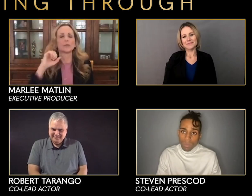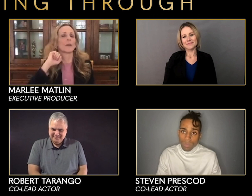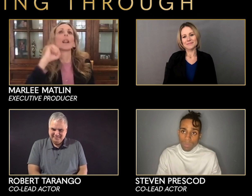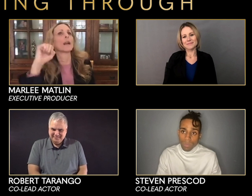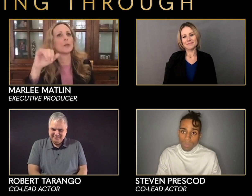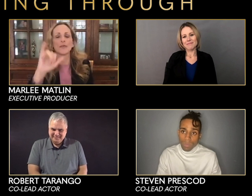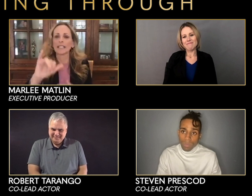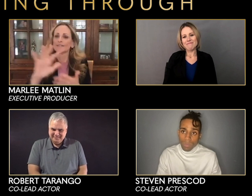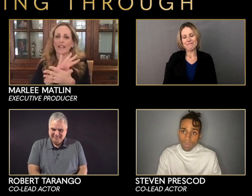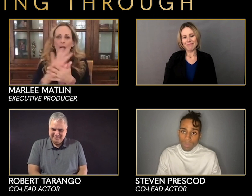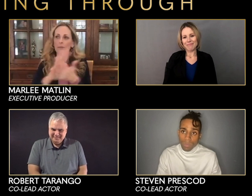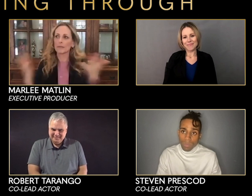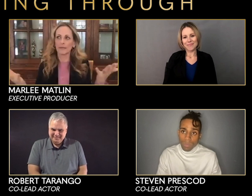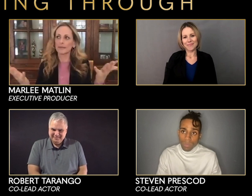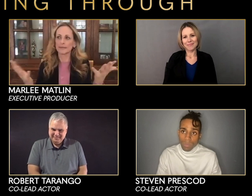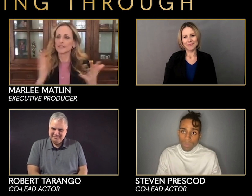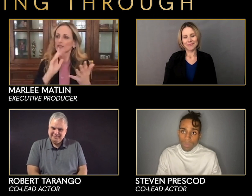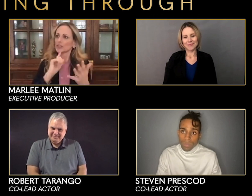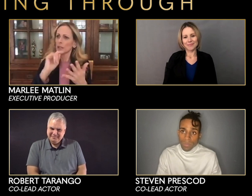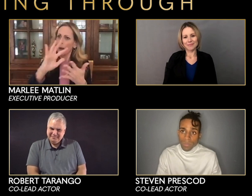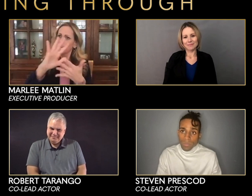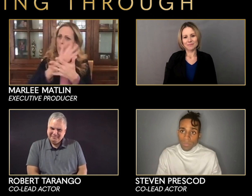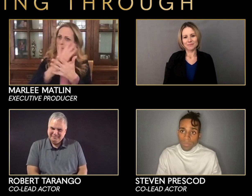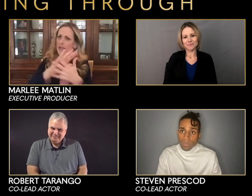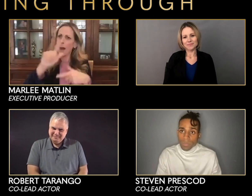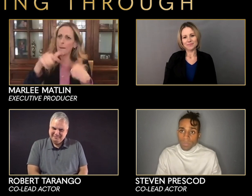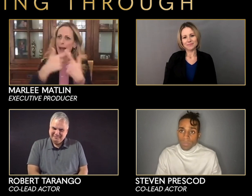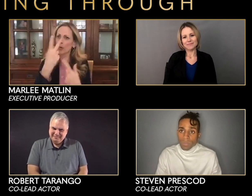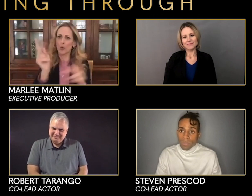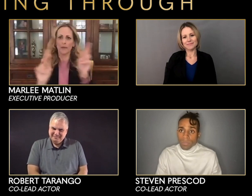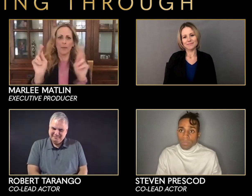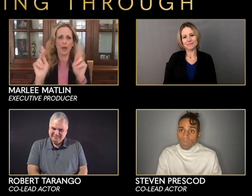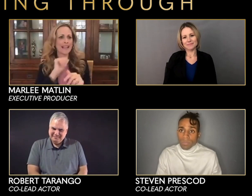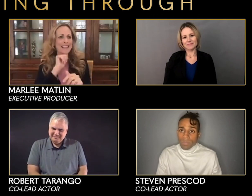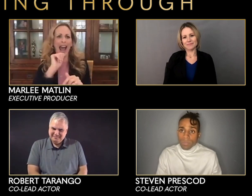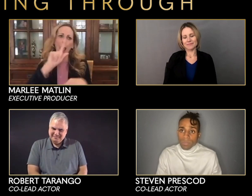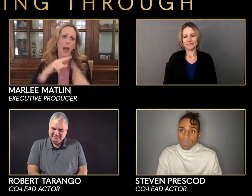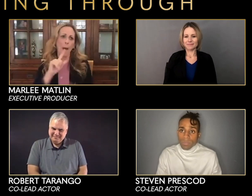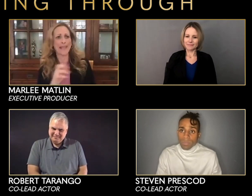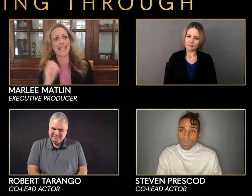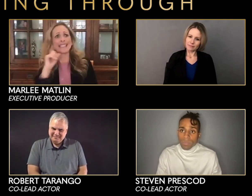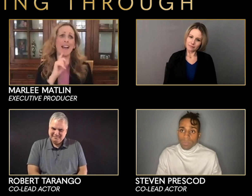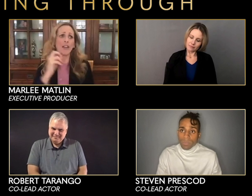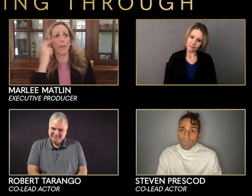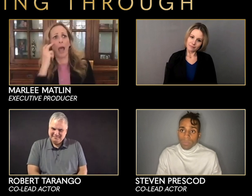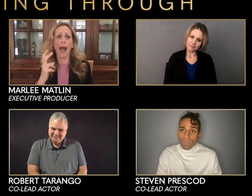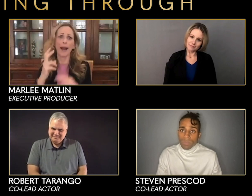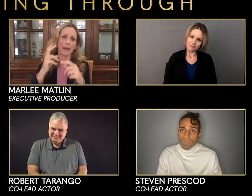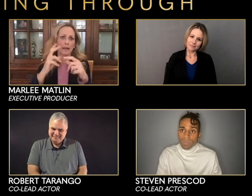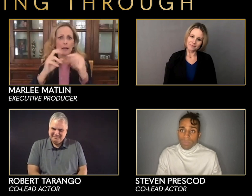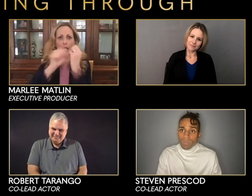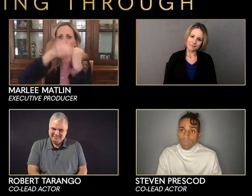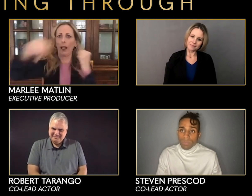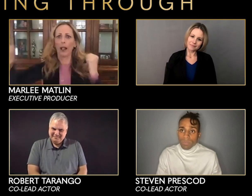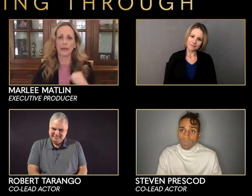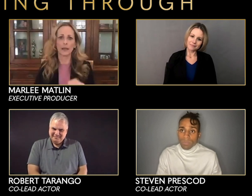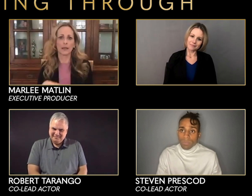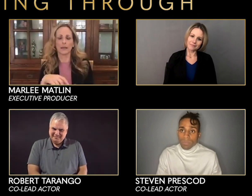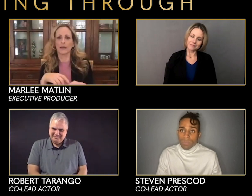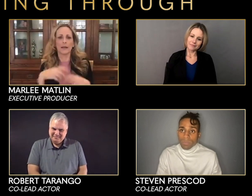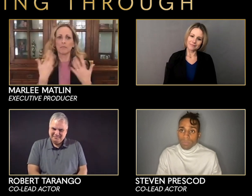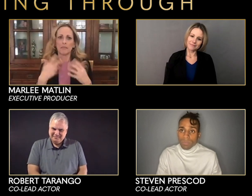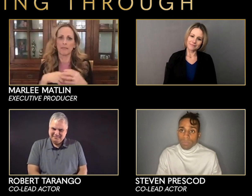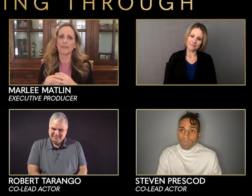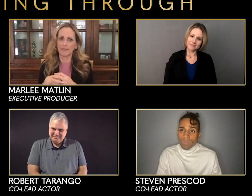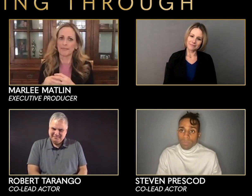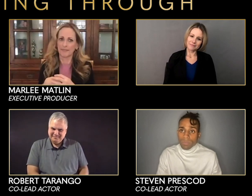why I was so attracted to this film. It's a movie about two people, not about being deafblind,